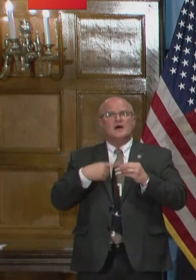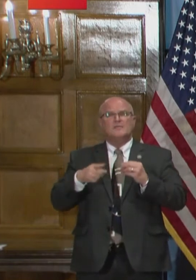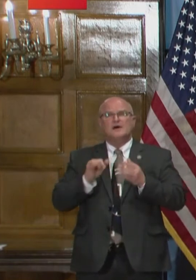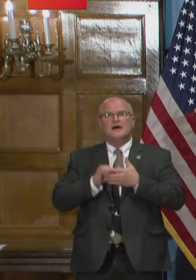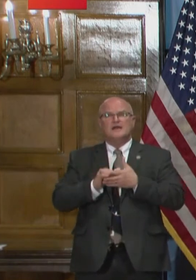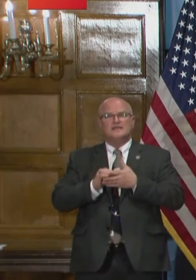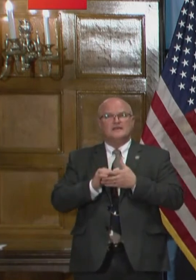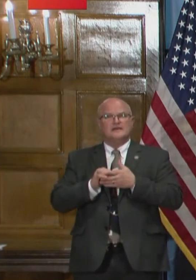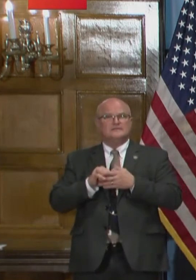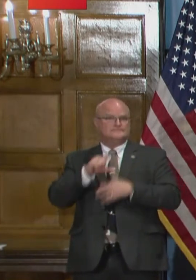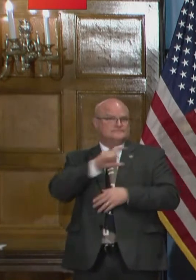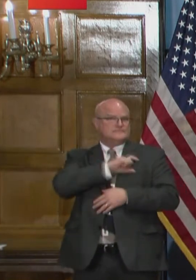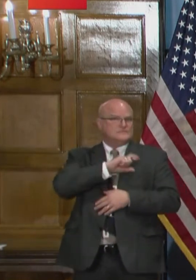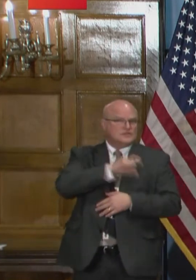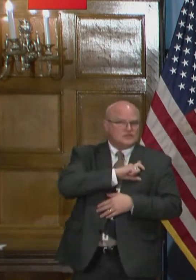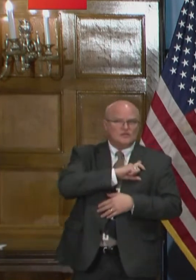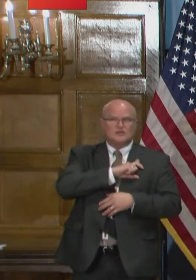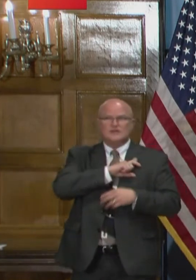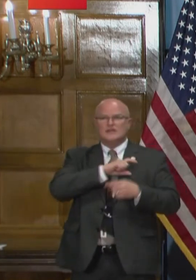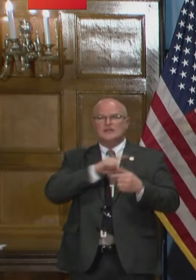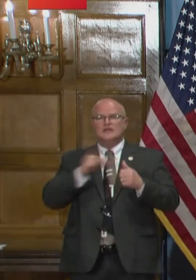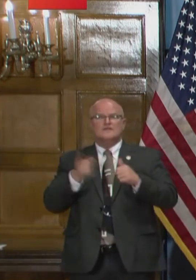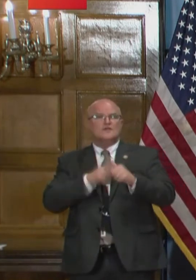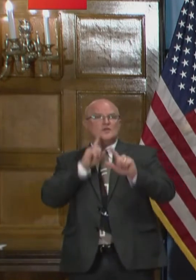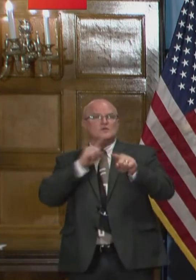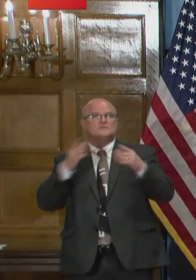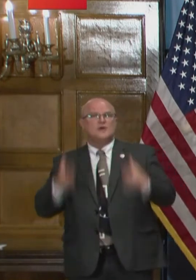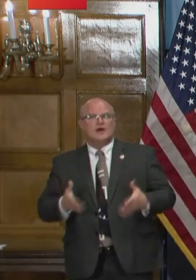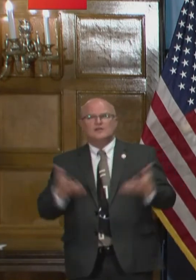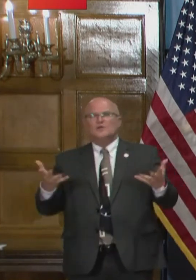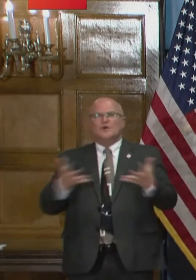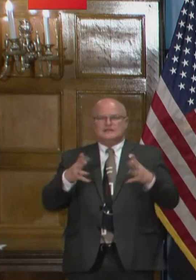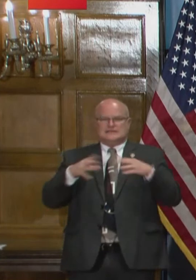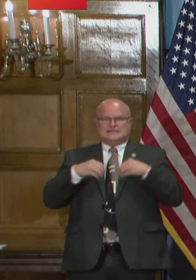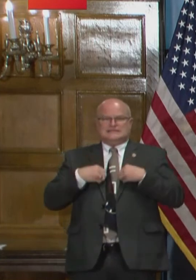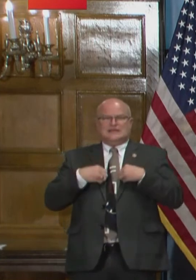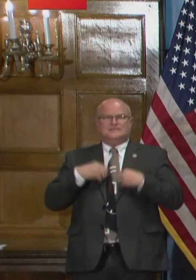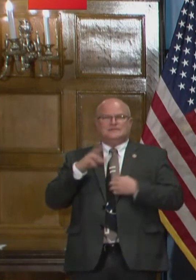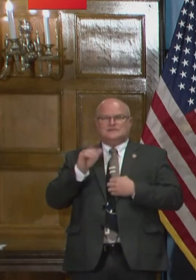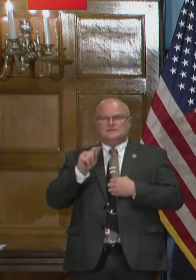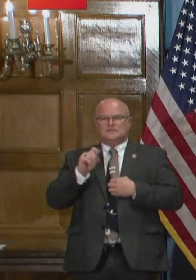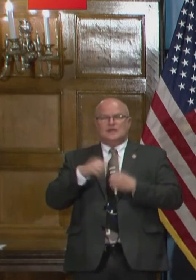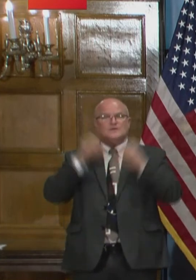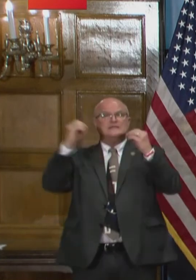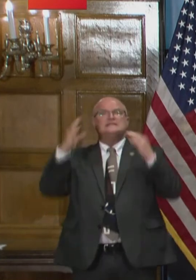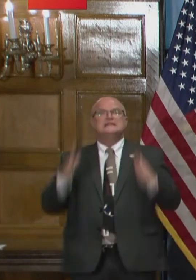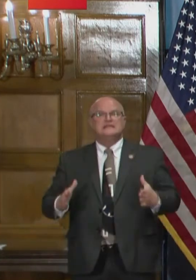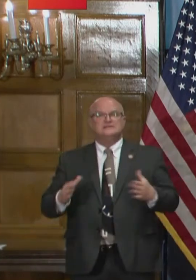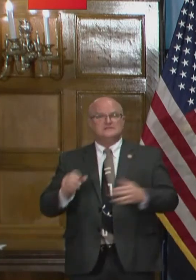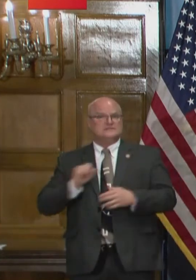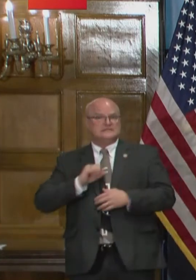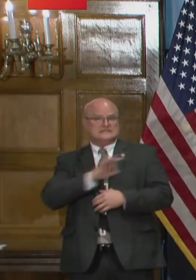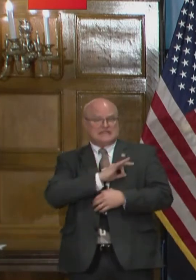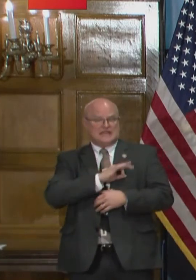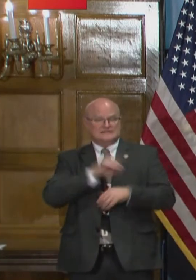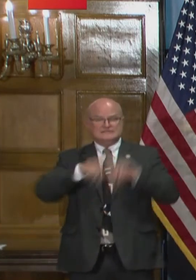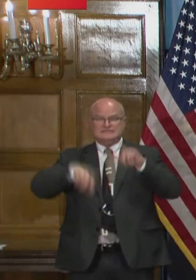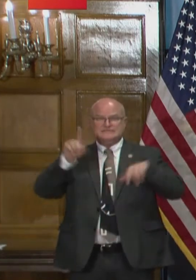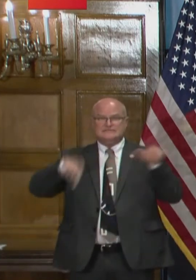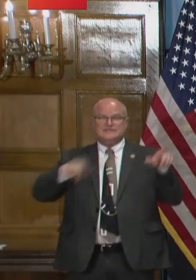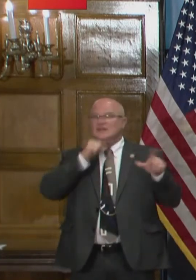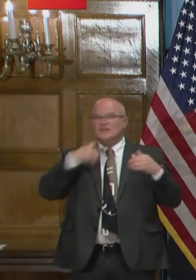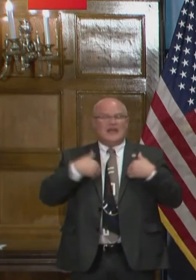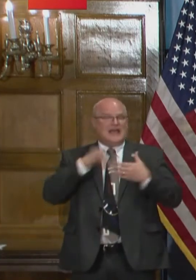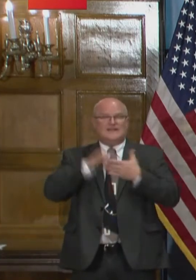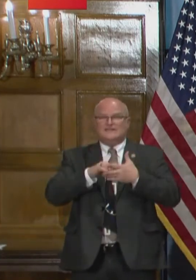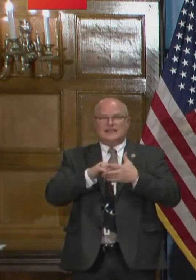law enforcement community and first responders. What's the acceptance rate among teachers and staff? And we do not have